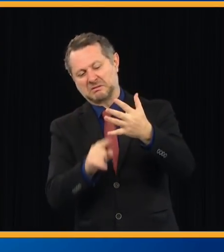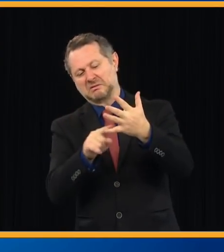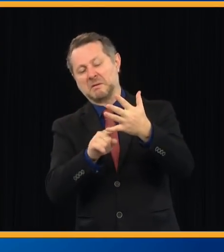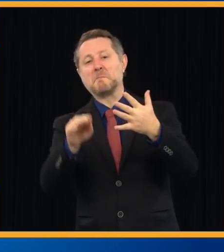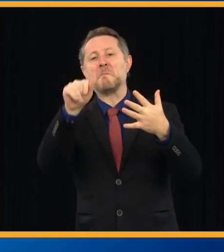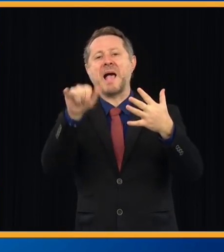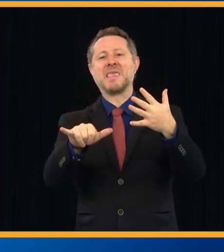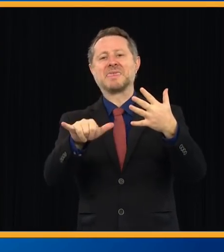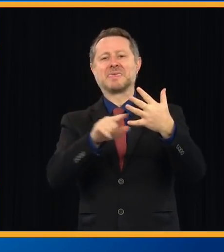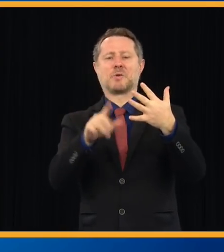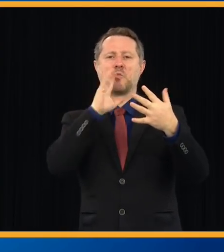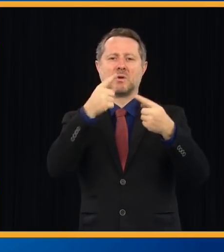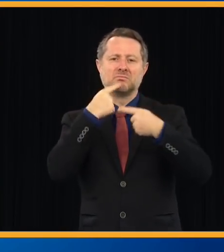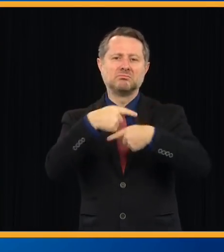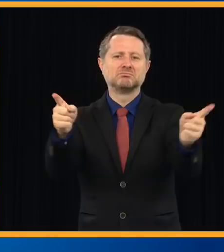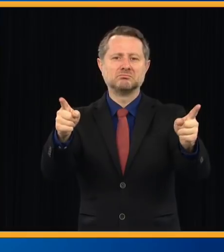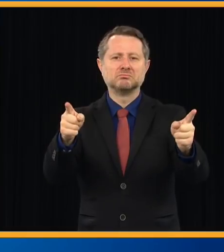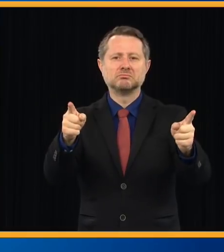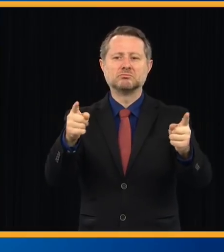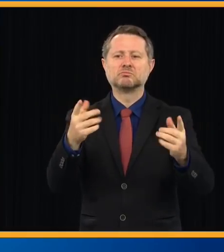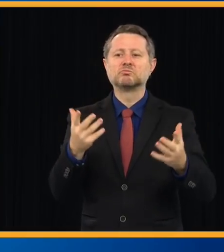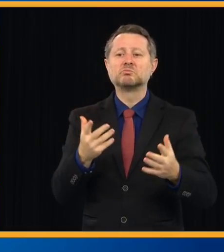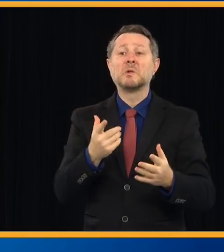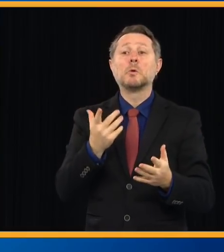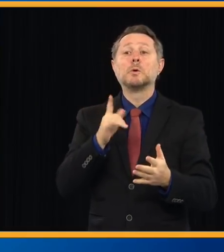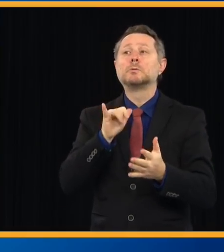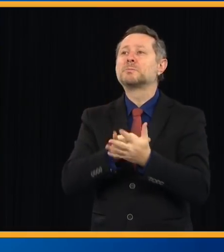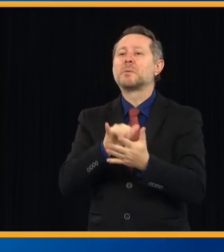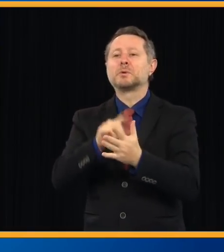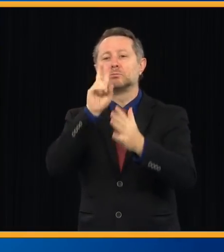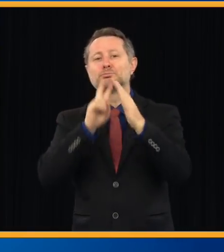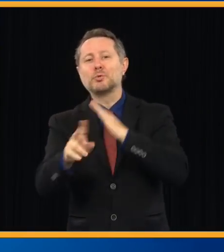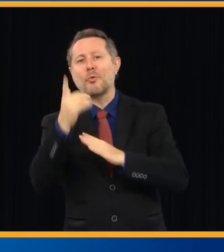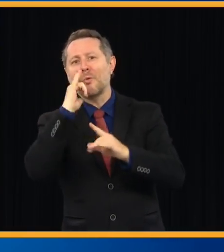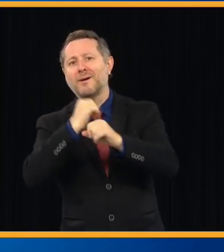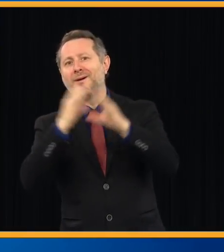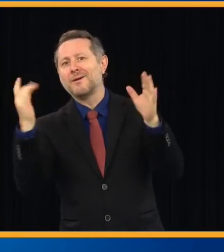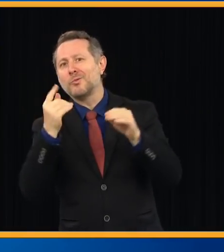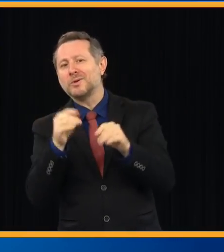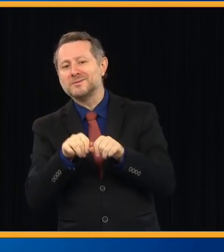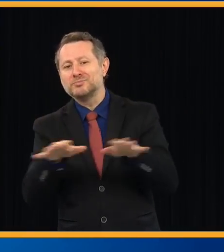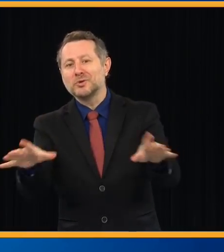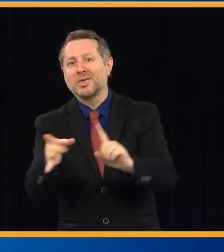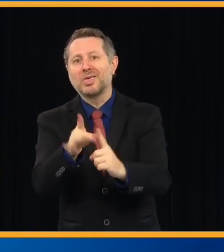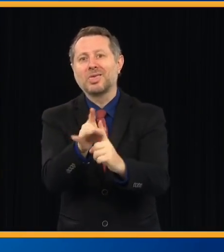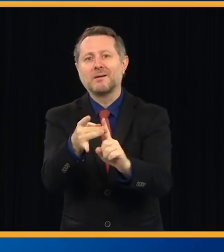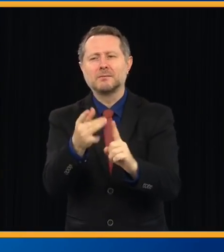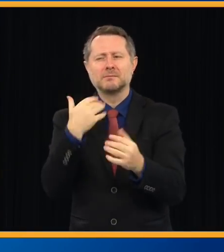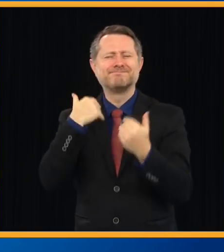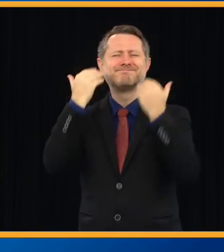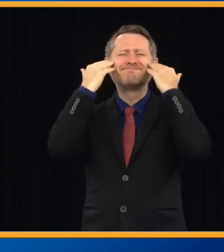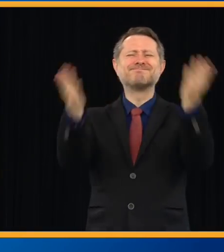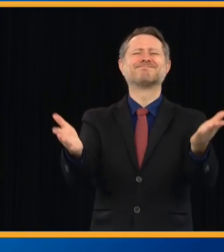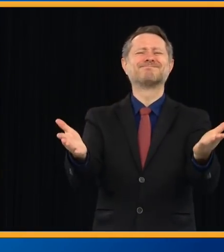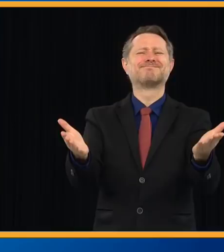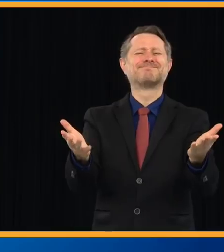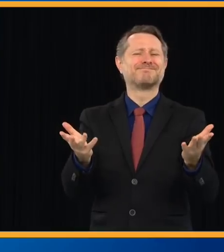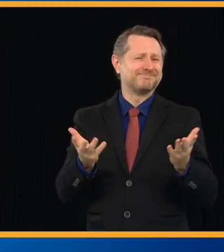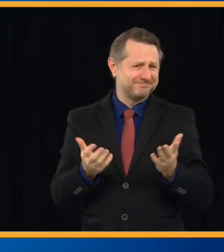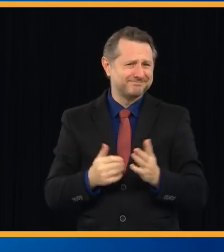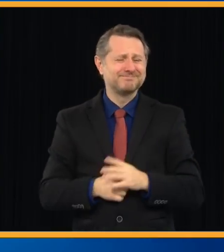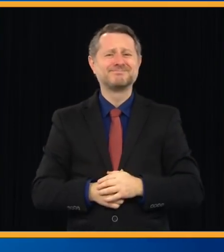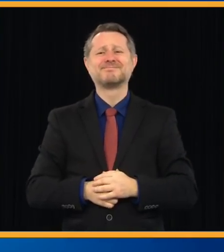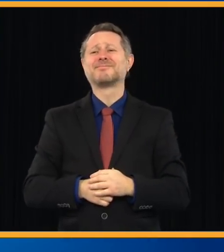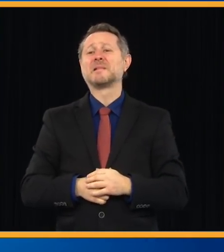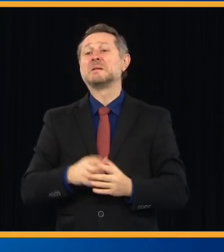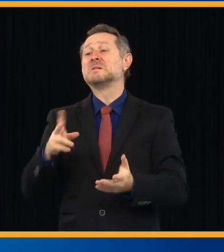Again, nobody can predict what the situation is going to be 3-4 weeks from now. So we're